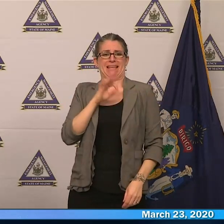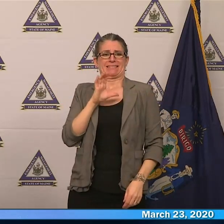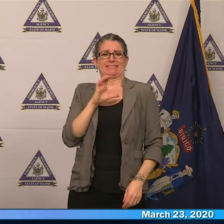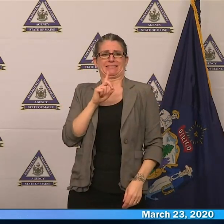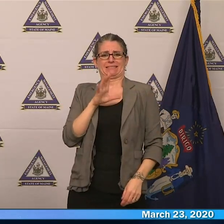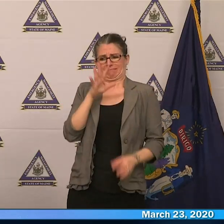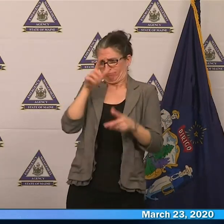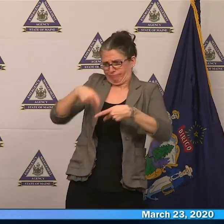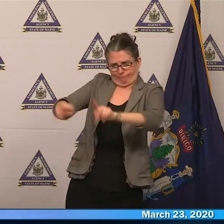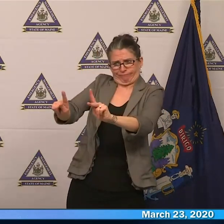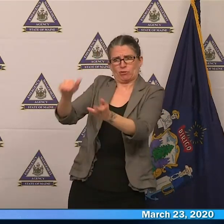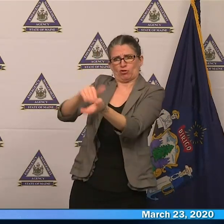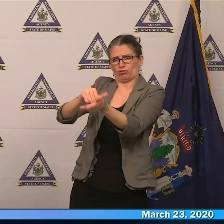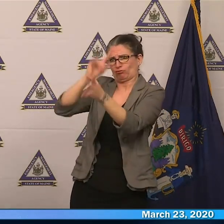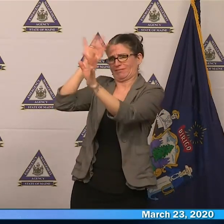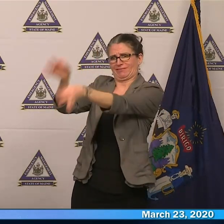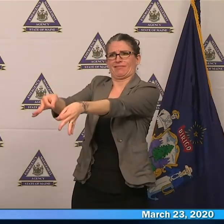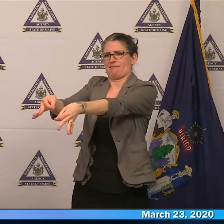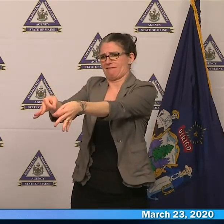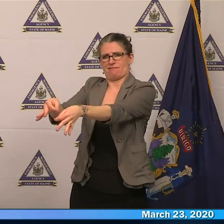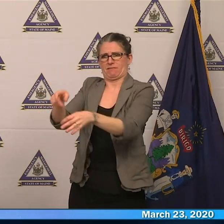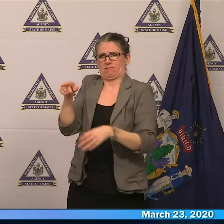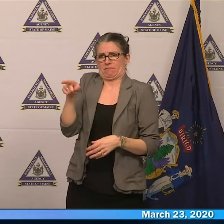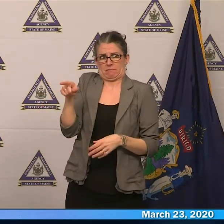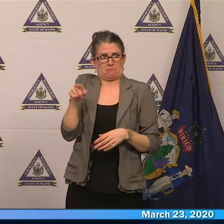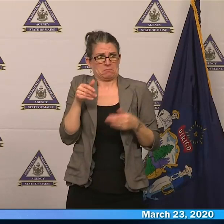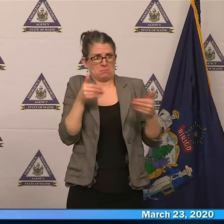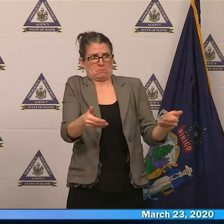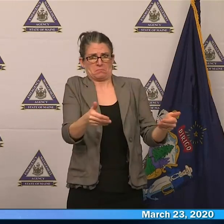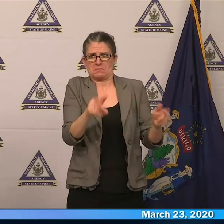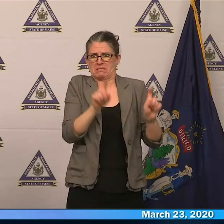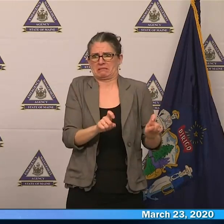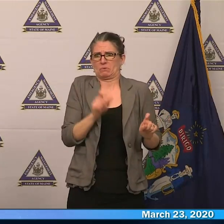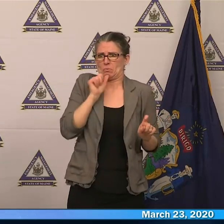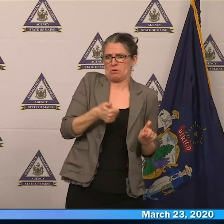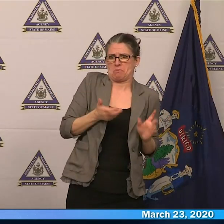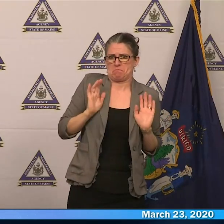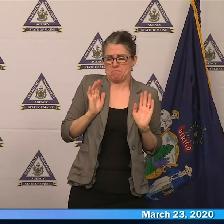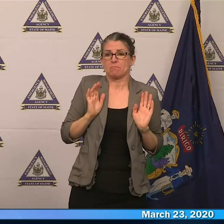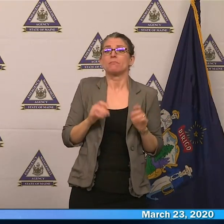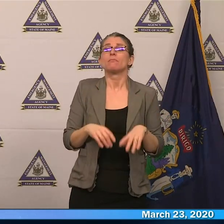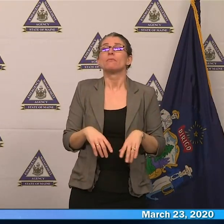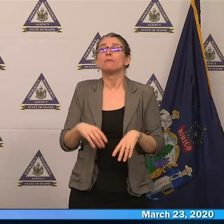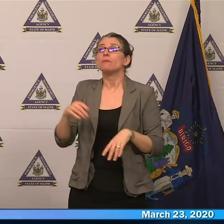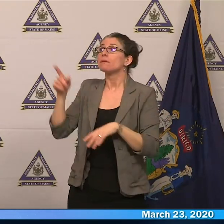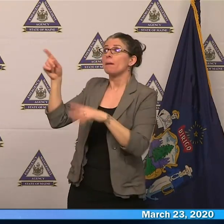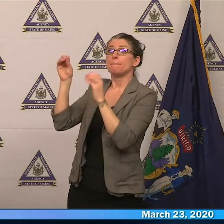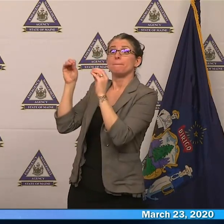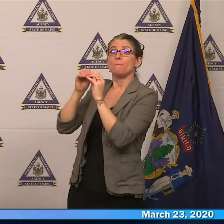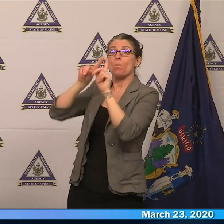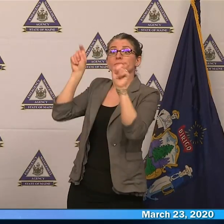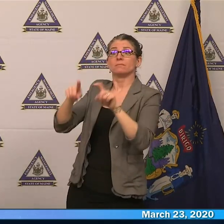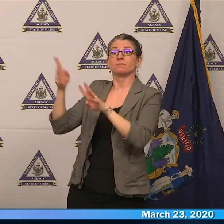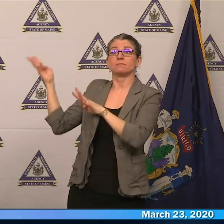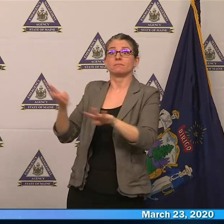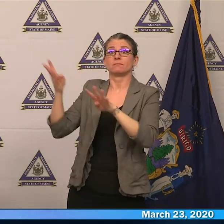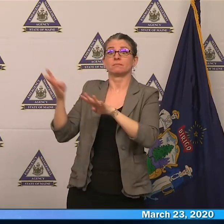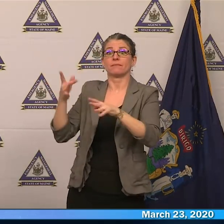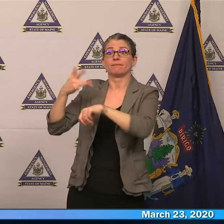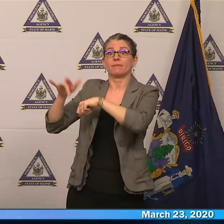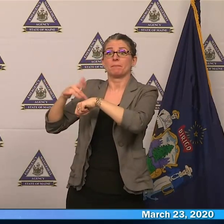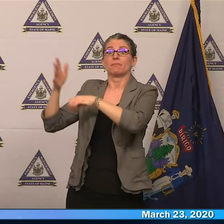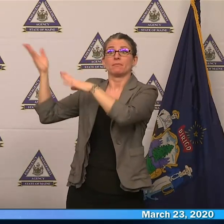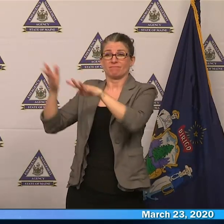available, operated by companies like Quest, LabCorp, and others that are able to do that test. However, at the same time,